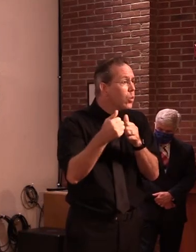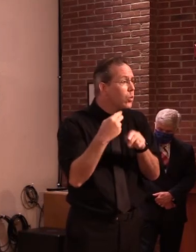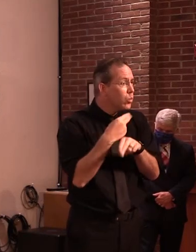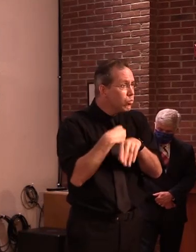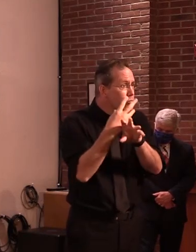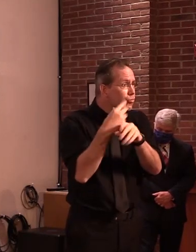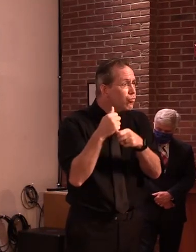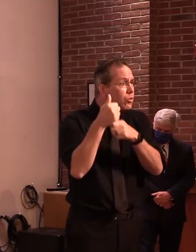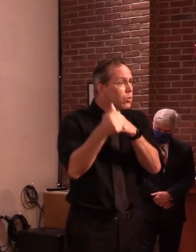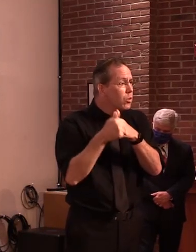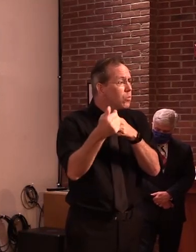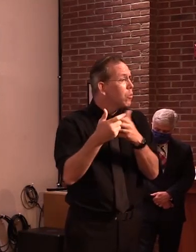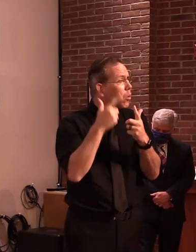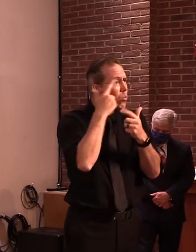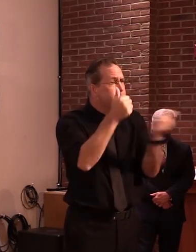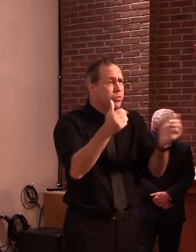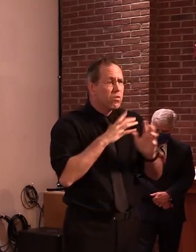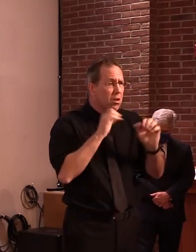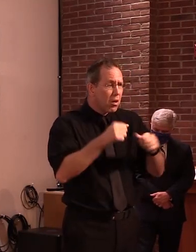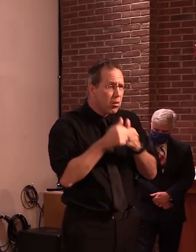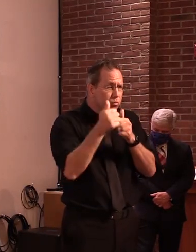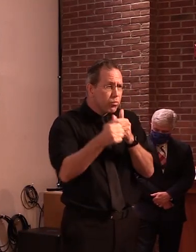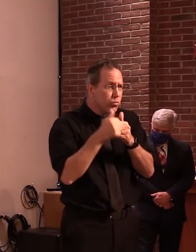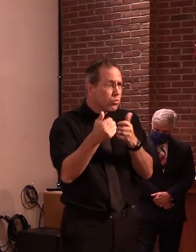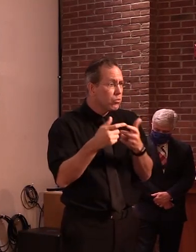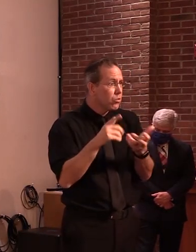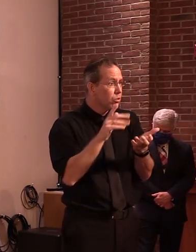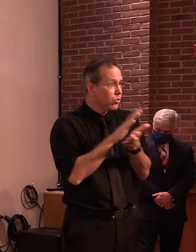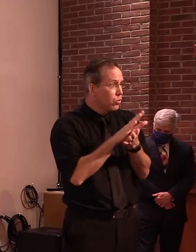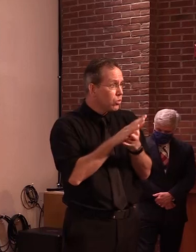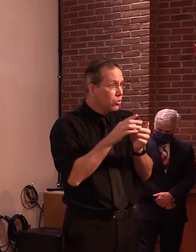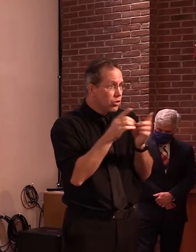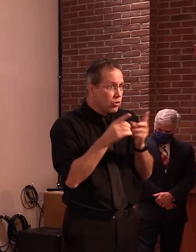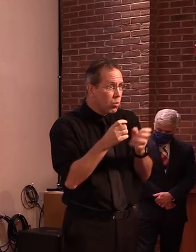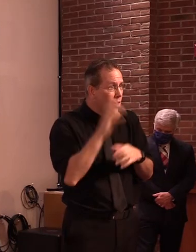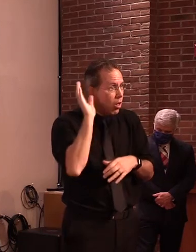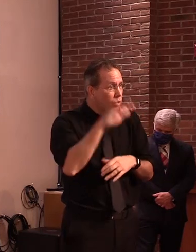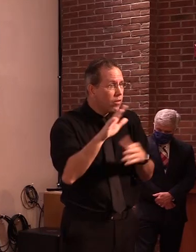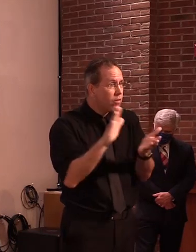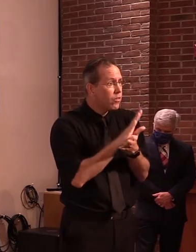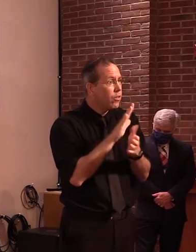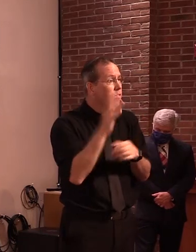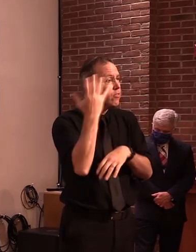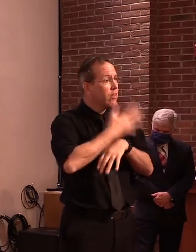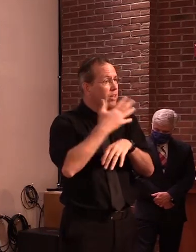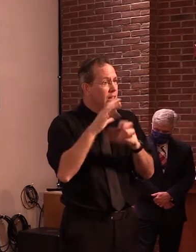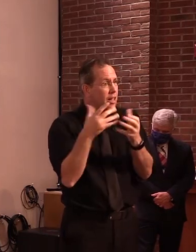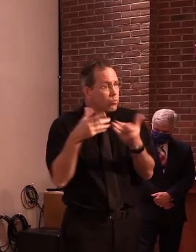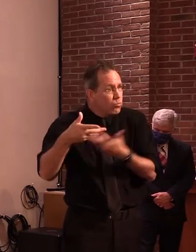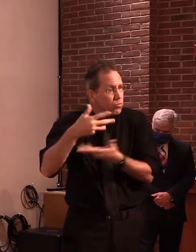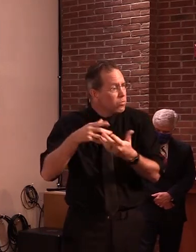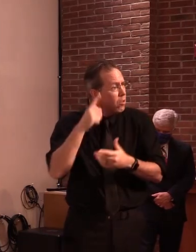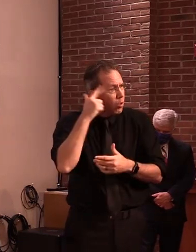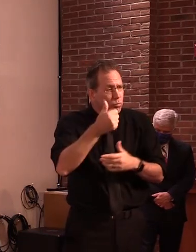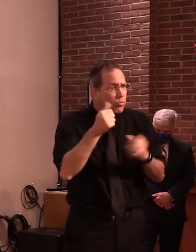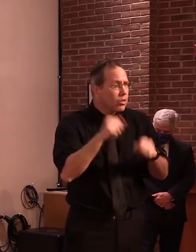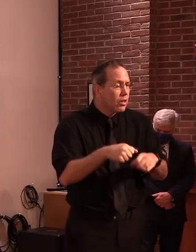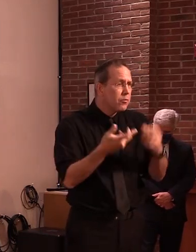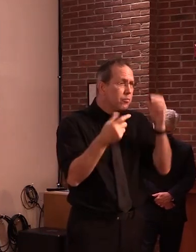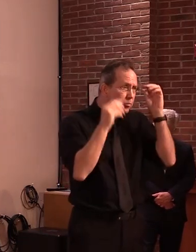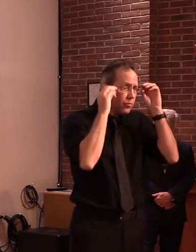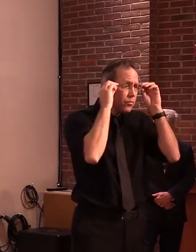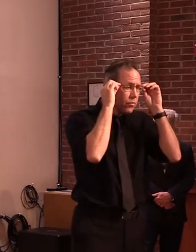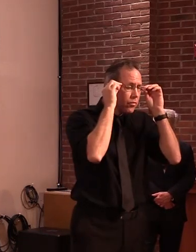a 5-day-a-week instruction, in-person instruction, they can do so. So I think we've allowed for a lot of